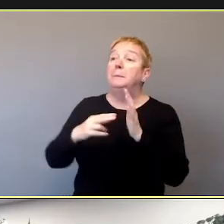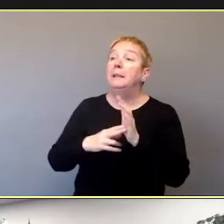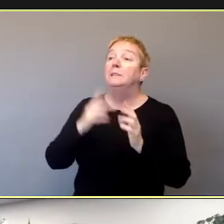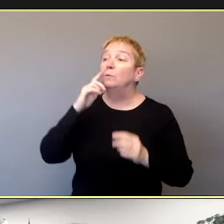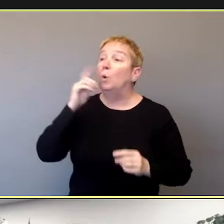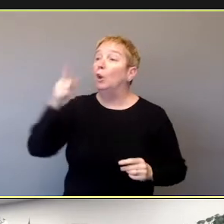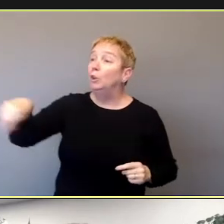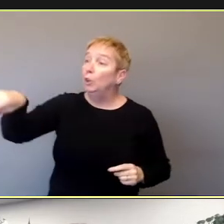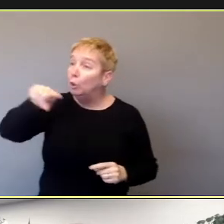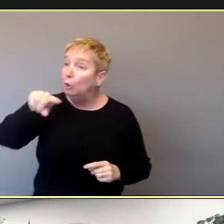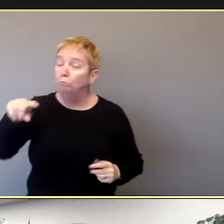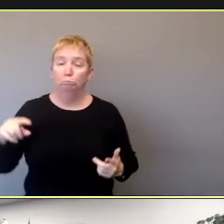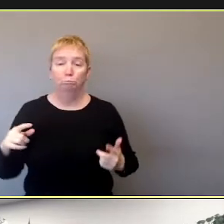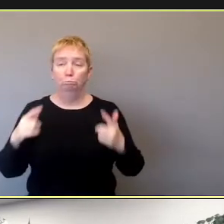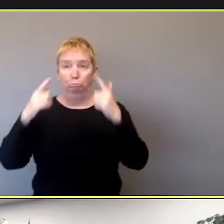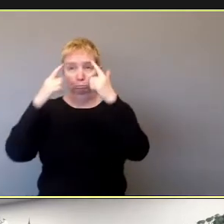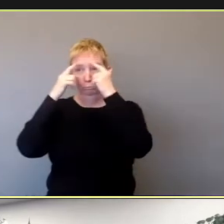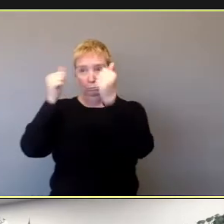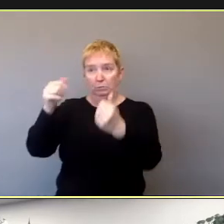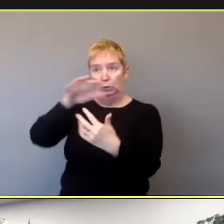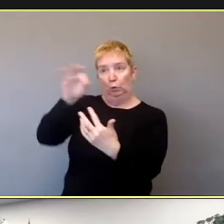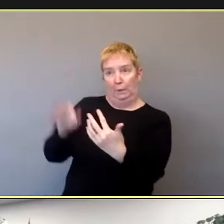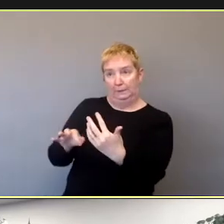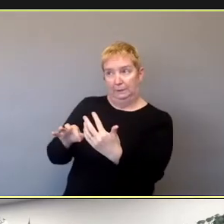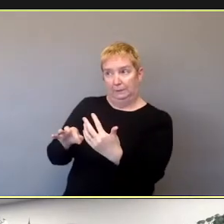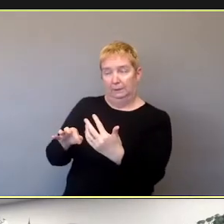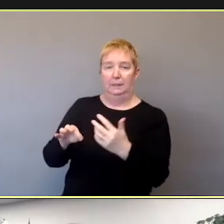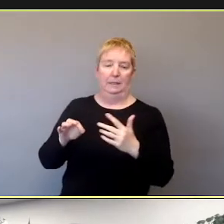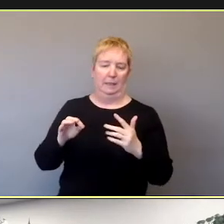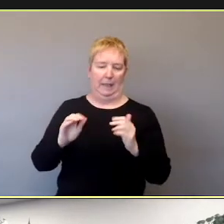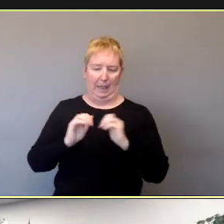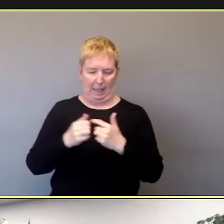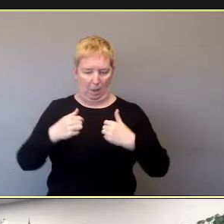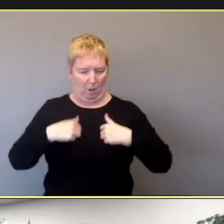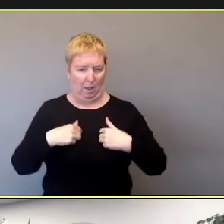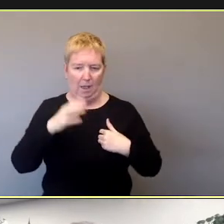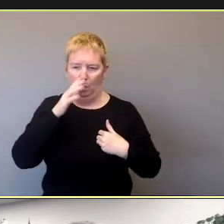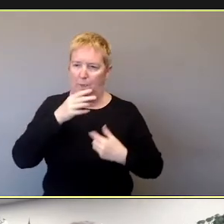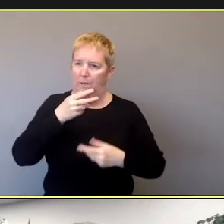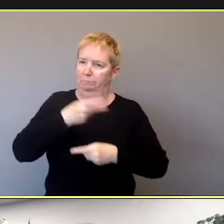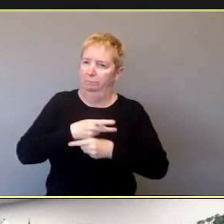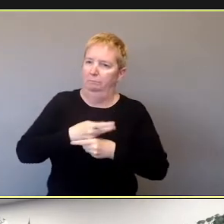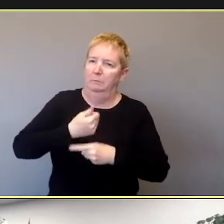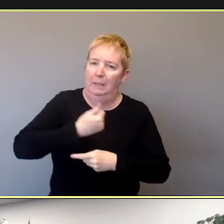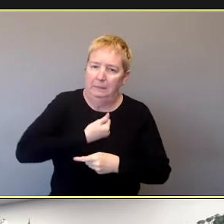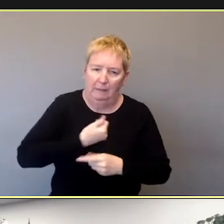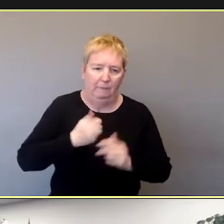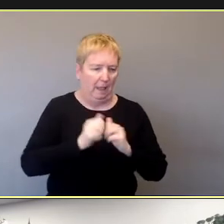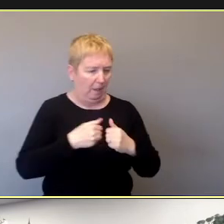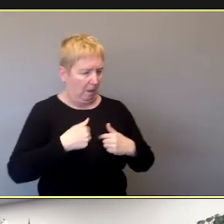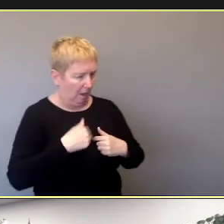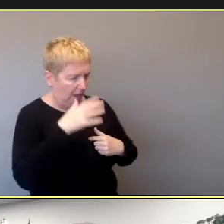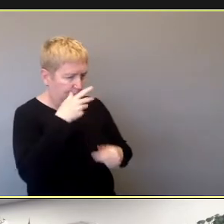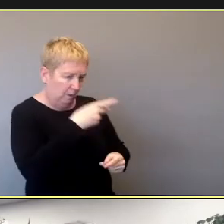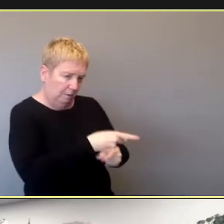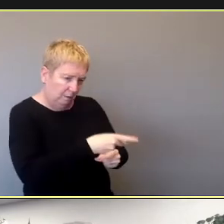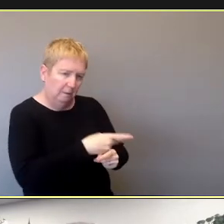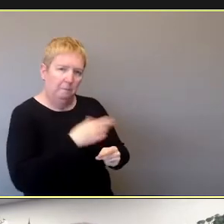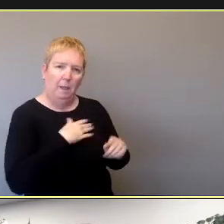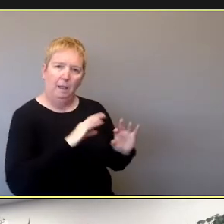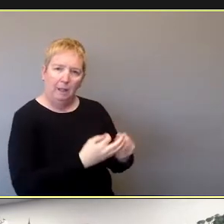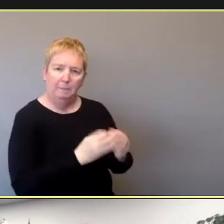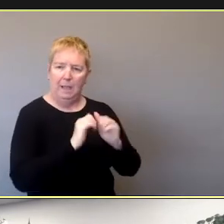choice, the responsibility of deciding how to keep ourselves safe, our families safe, and our community